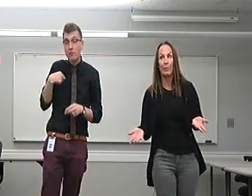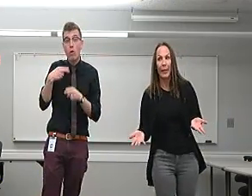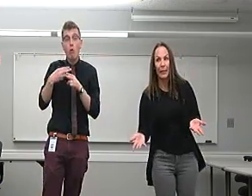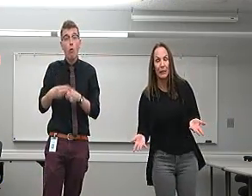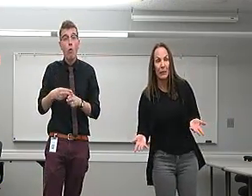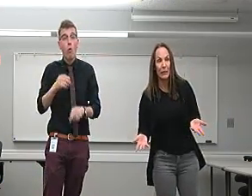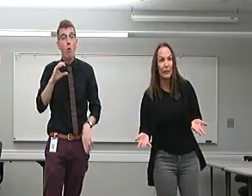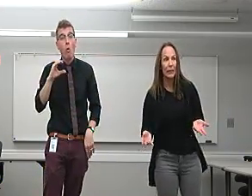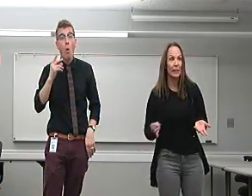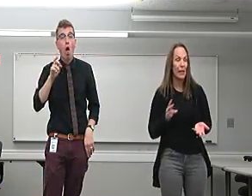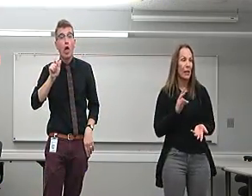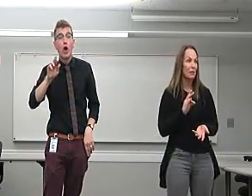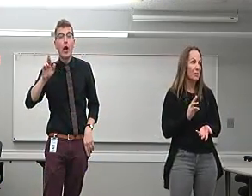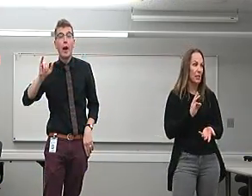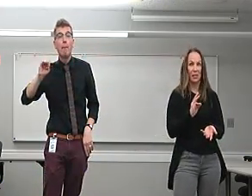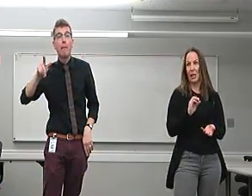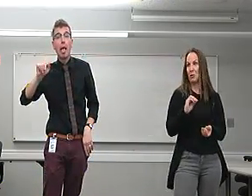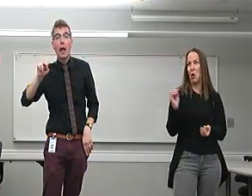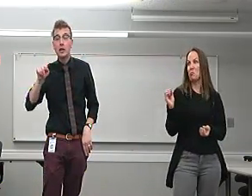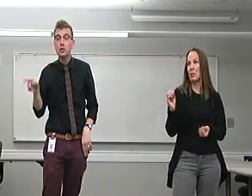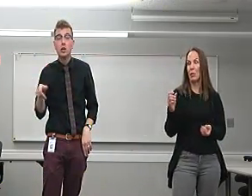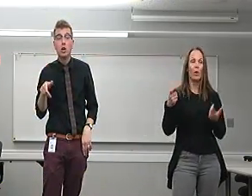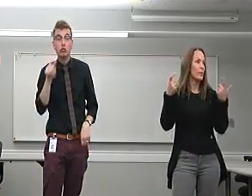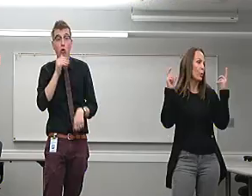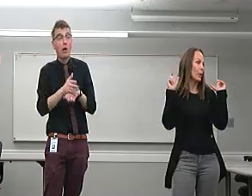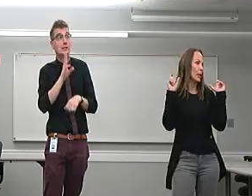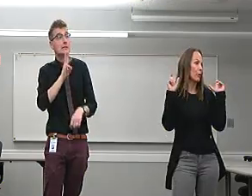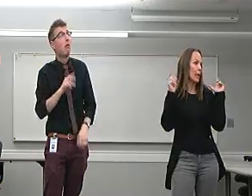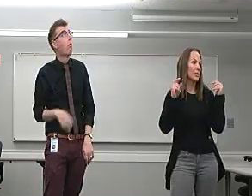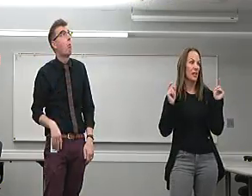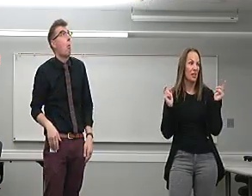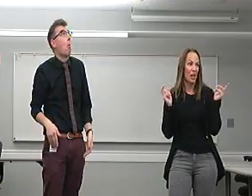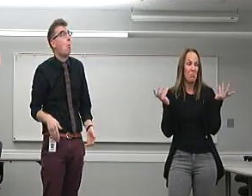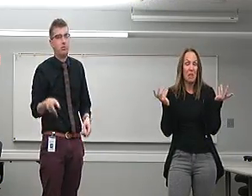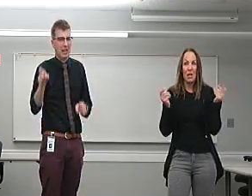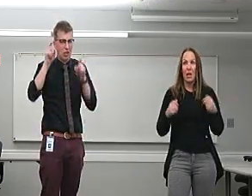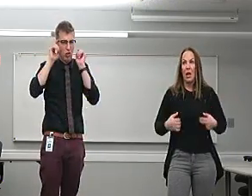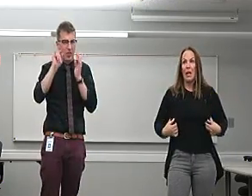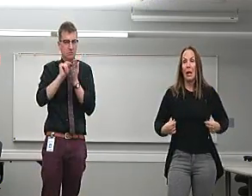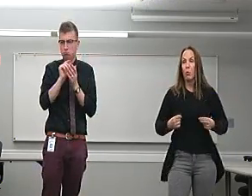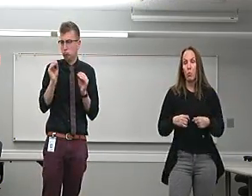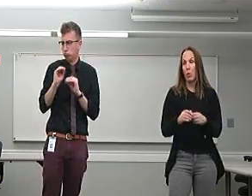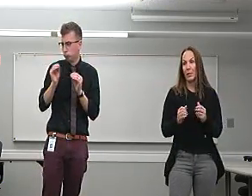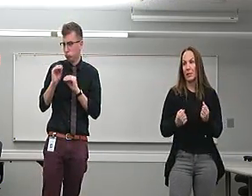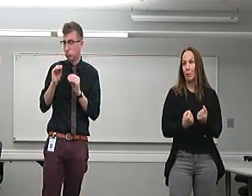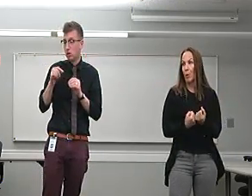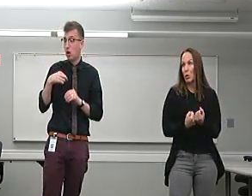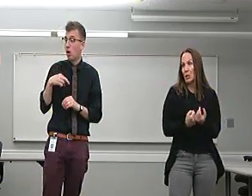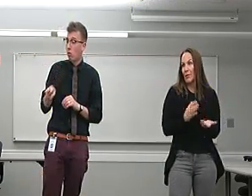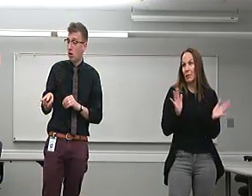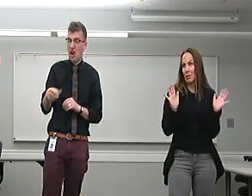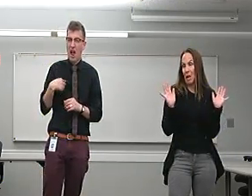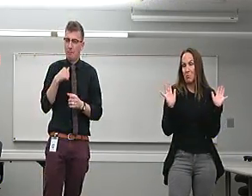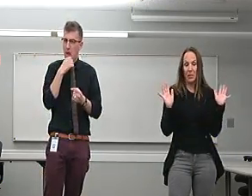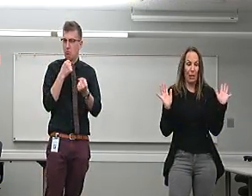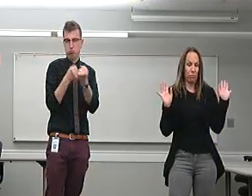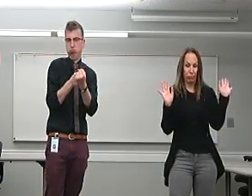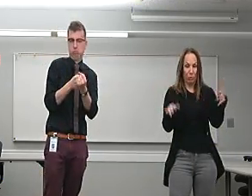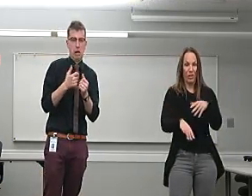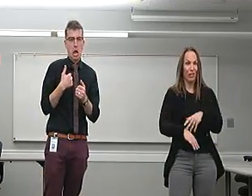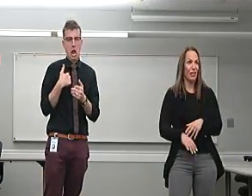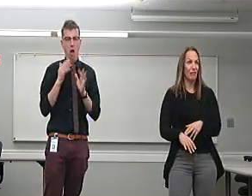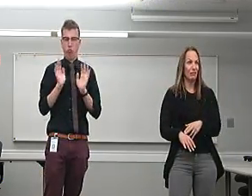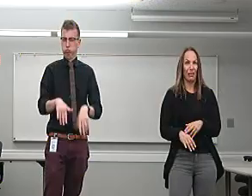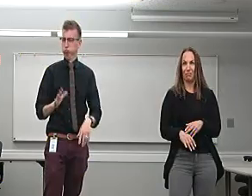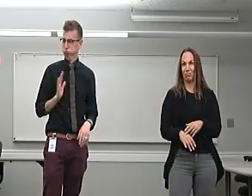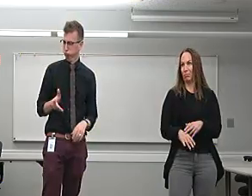Leah at 6 said no, and wasn't wearing hearing aids at the time. And I wasn't a proponent of it. I was like, we're good. Like, we